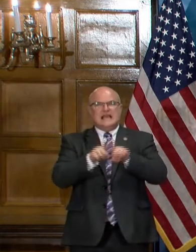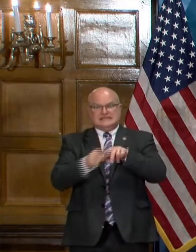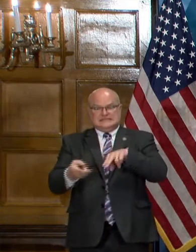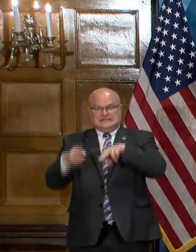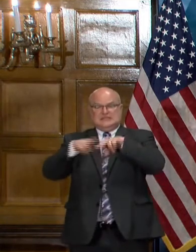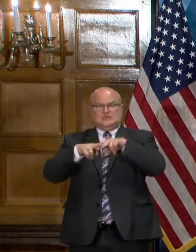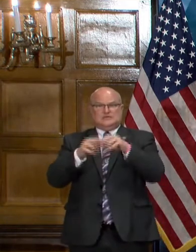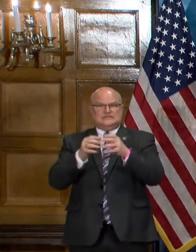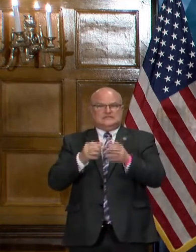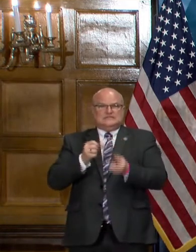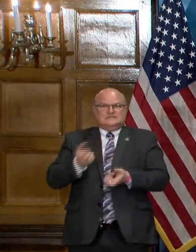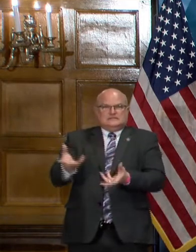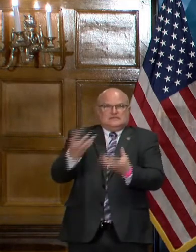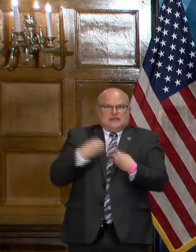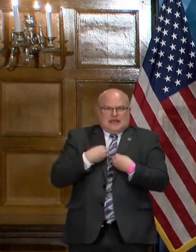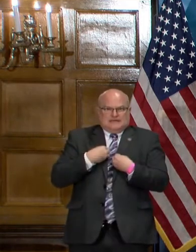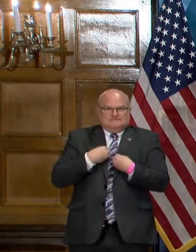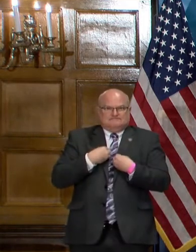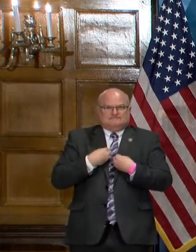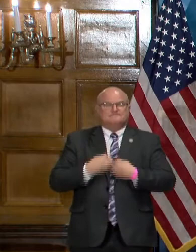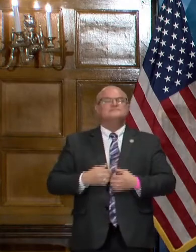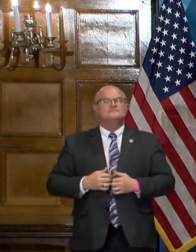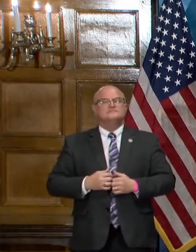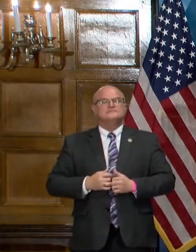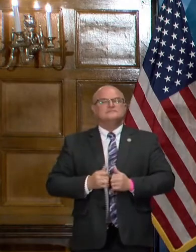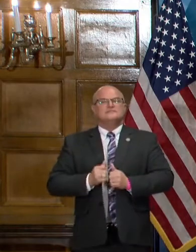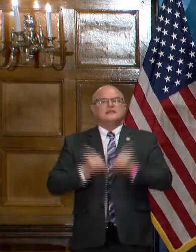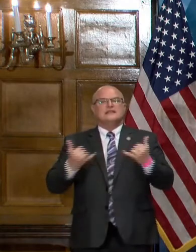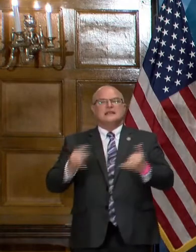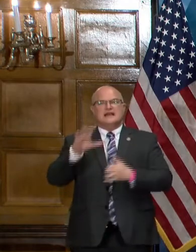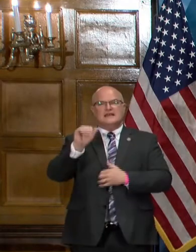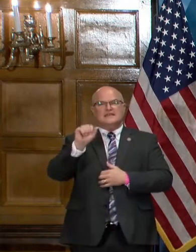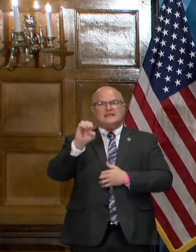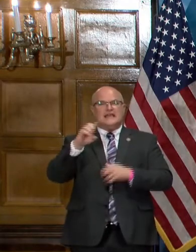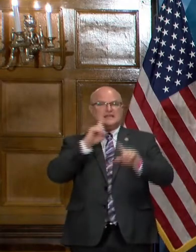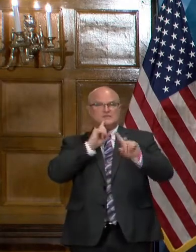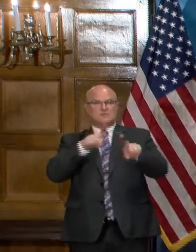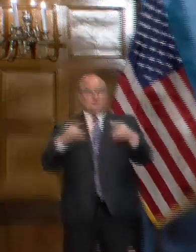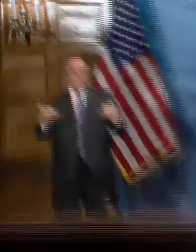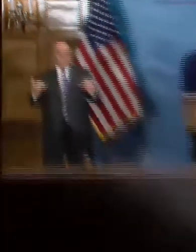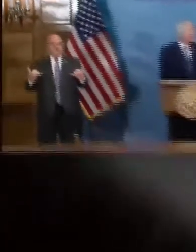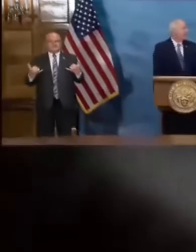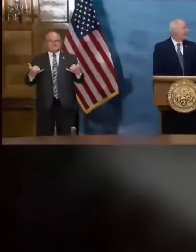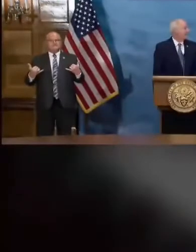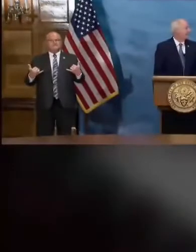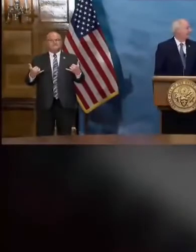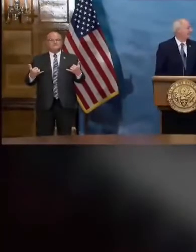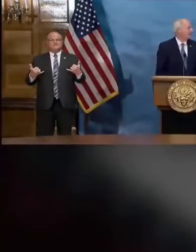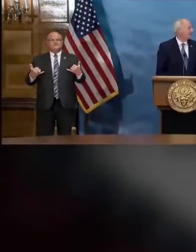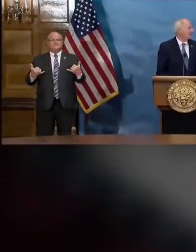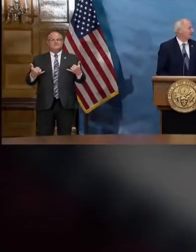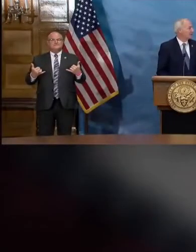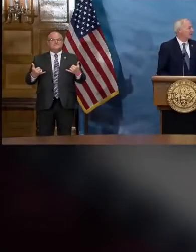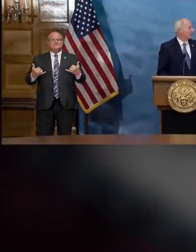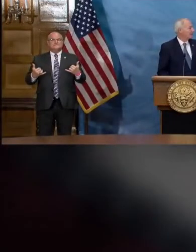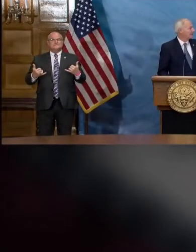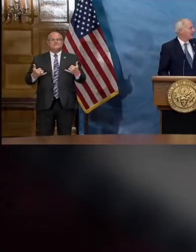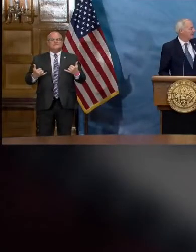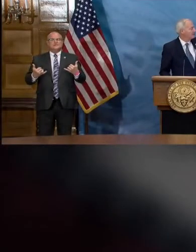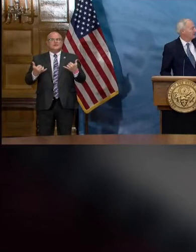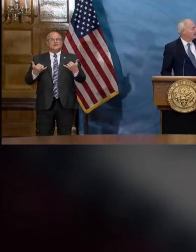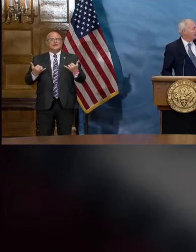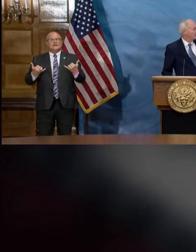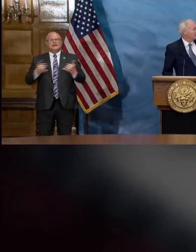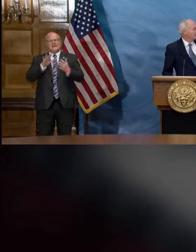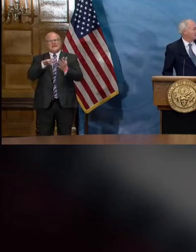increased supply. And then let's go through the case report for today. And let's look right